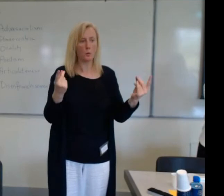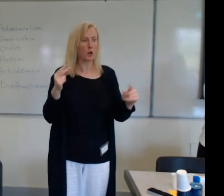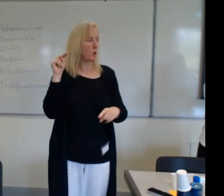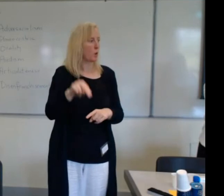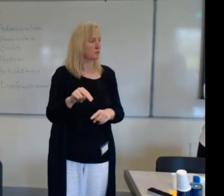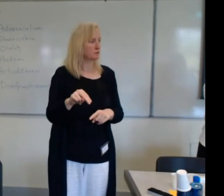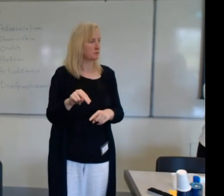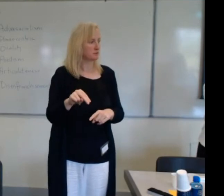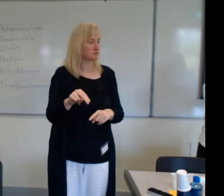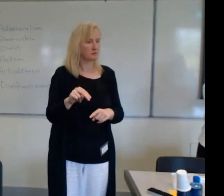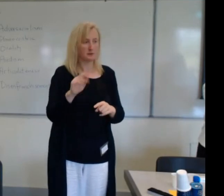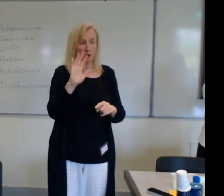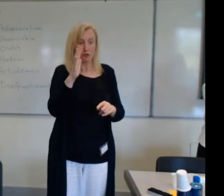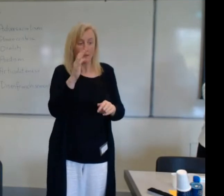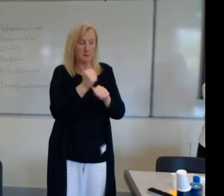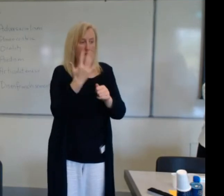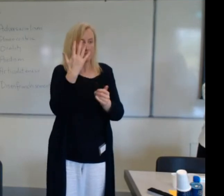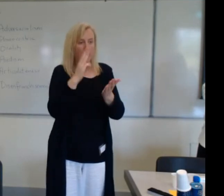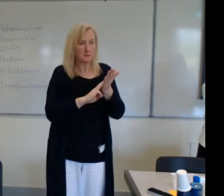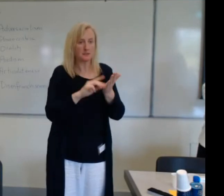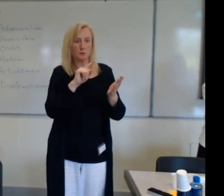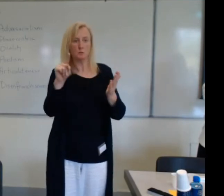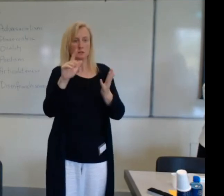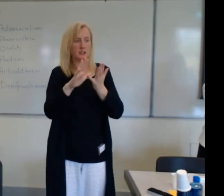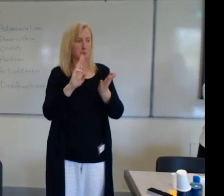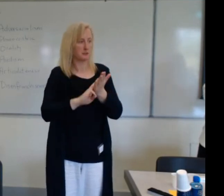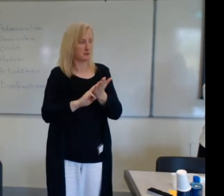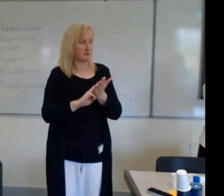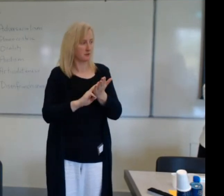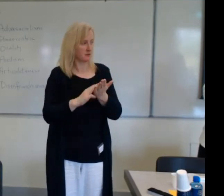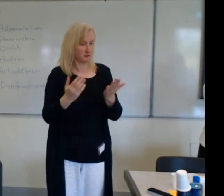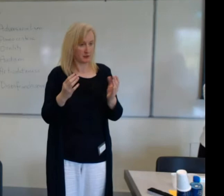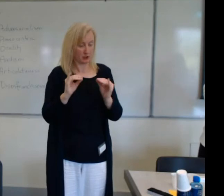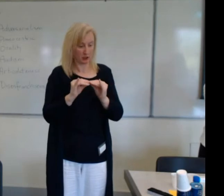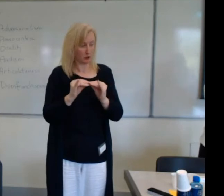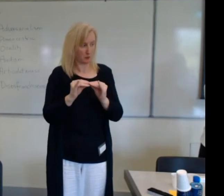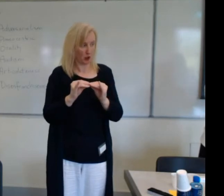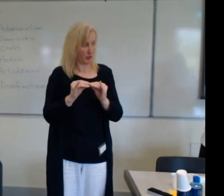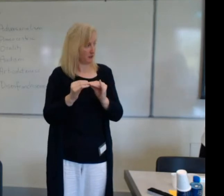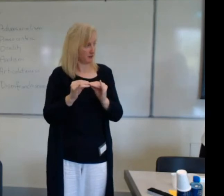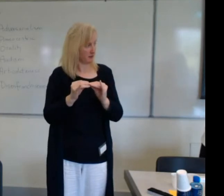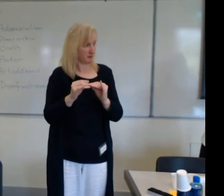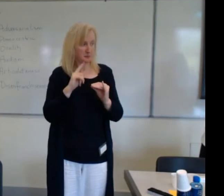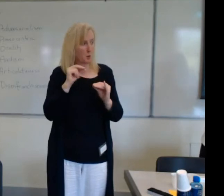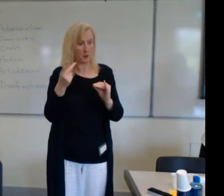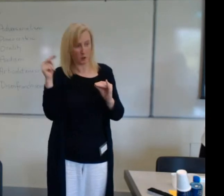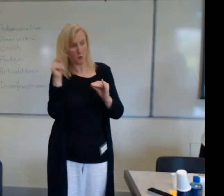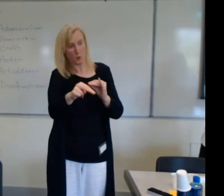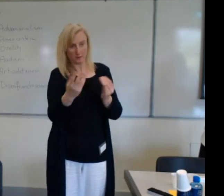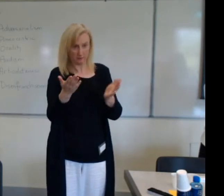Nobody noticed. So there was about 5 minutes, 10 minutes, where there was no interpretation, and nobody noticed that there was no interpretation. So you